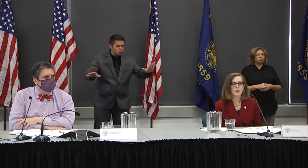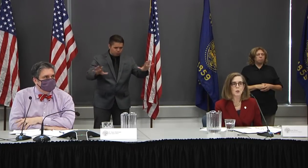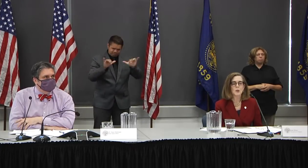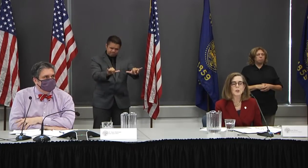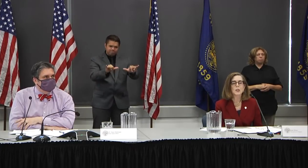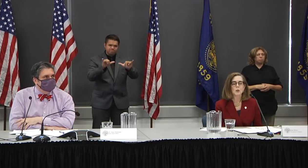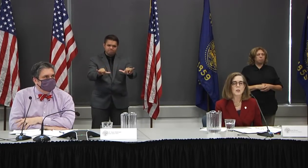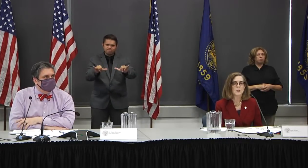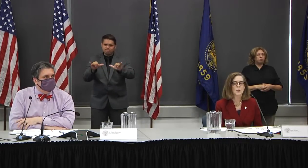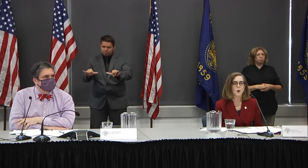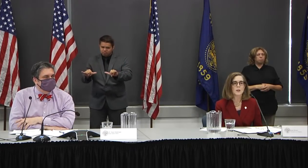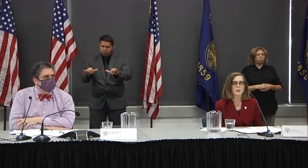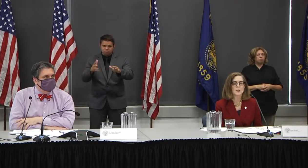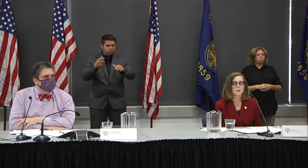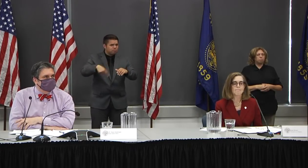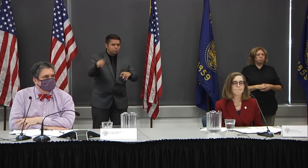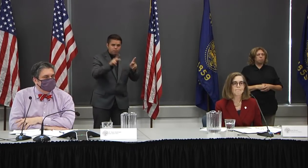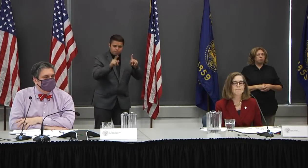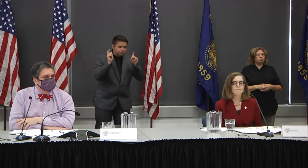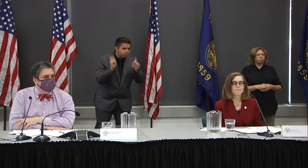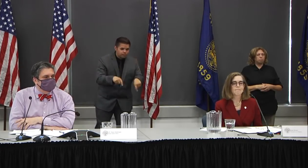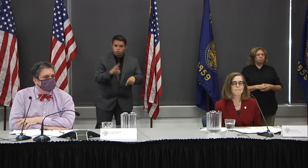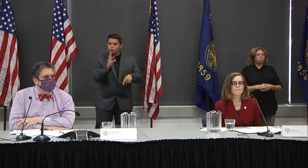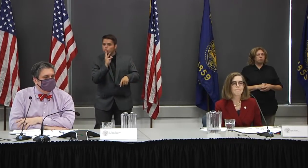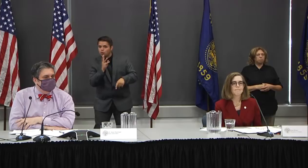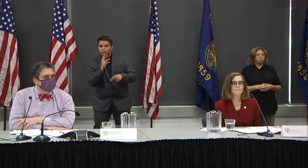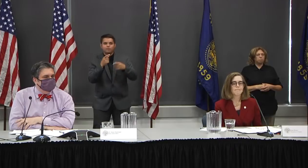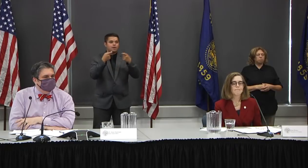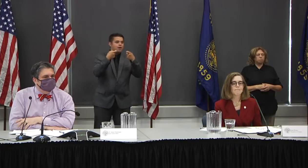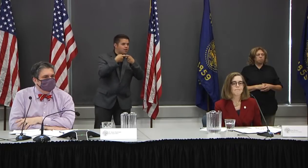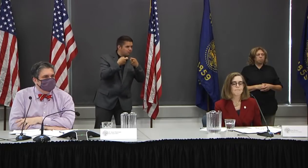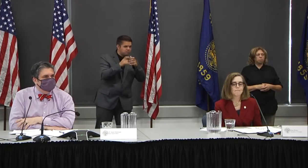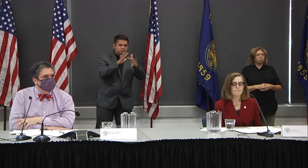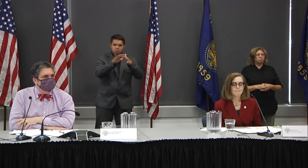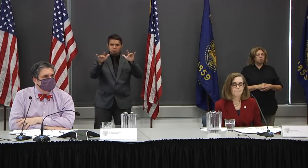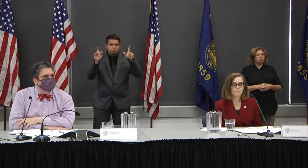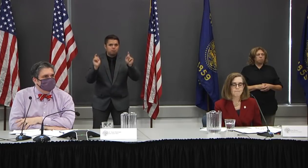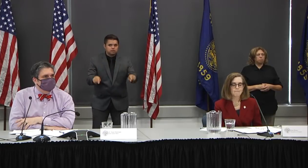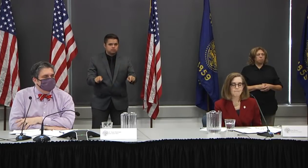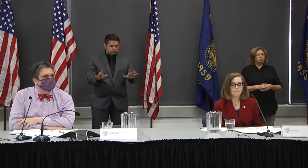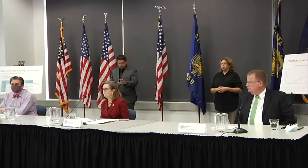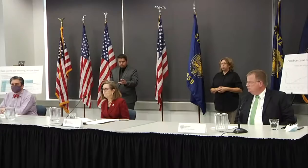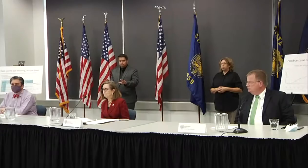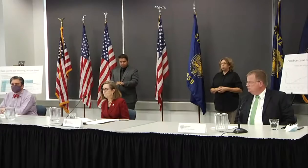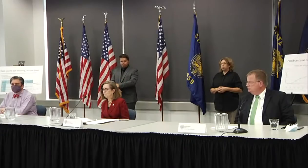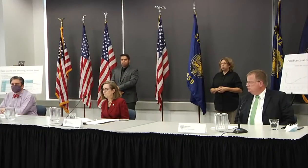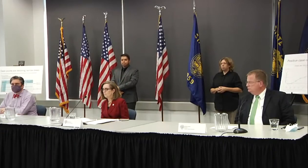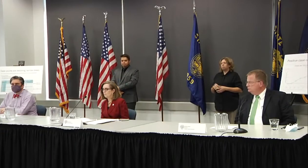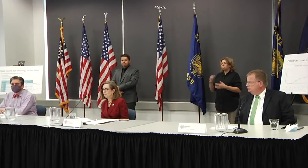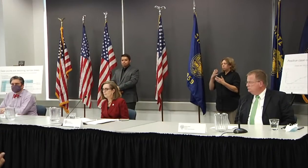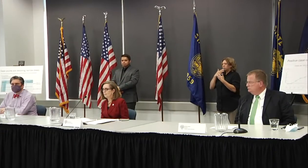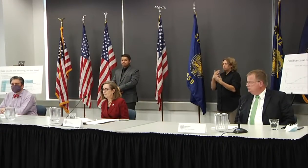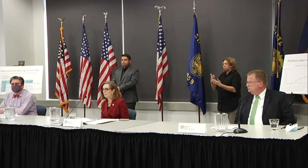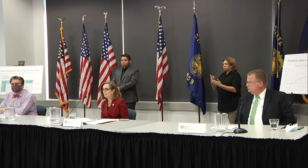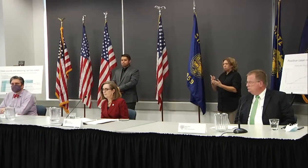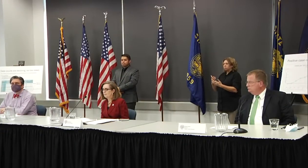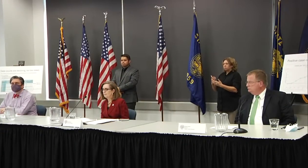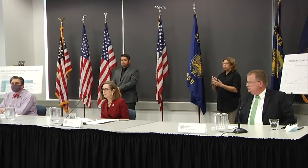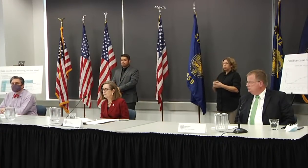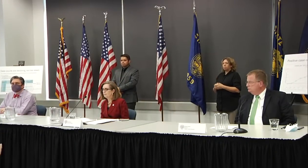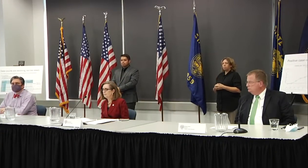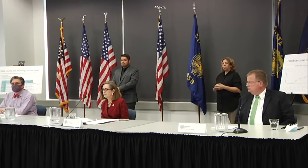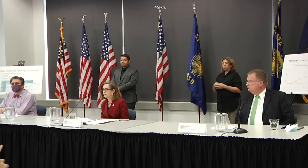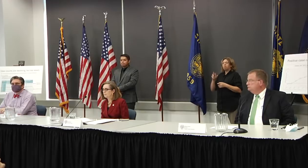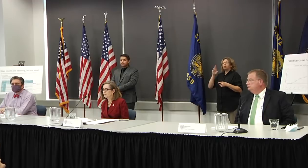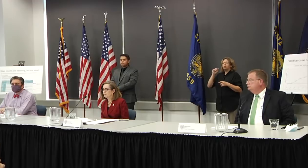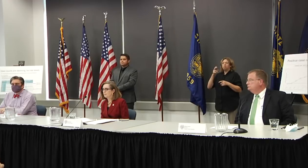without electricity during this crisis. Thanks, Dirk. Next up, we have Rachel Monahan with